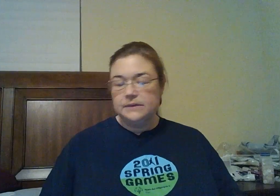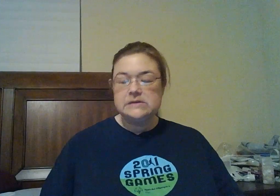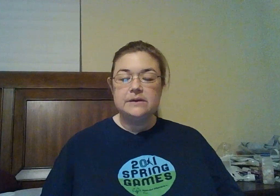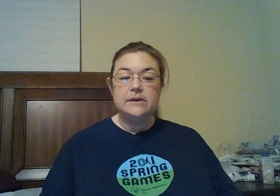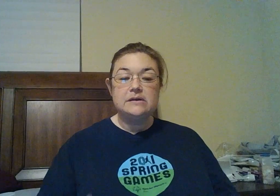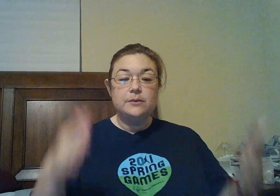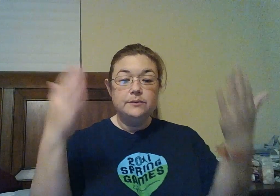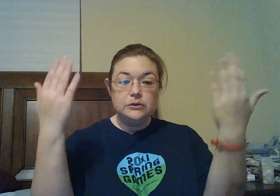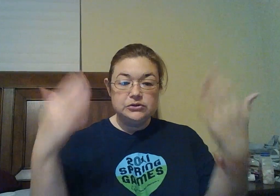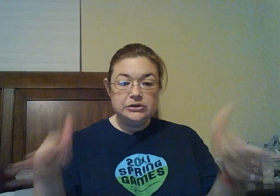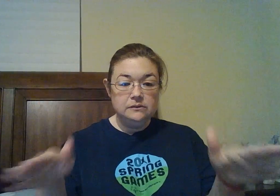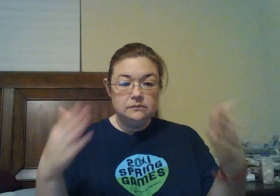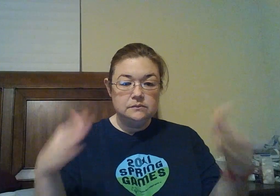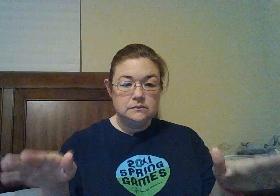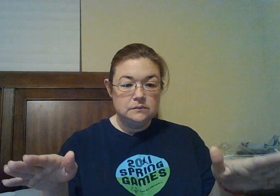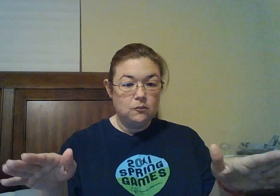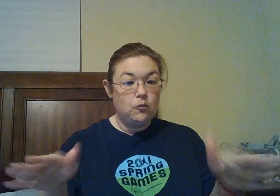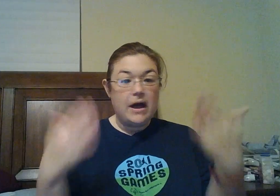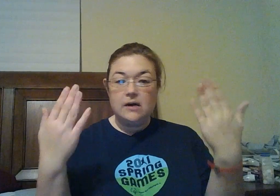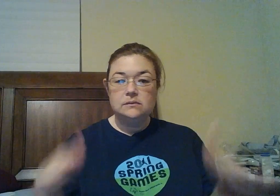It's going to be a double motion. Wow.